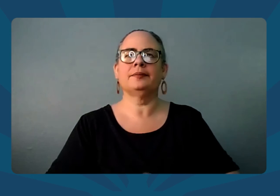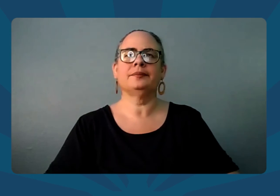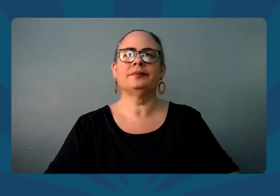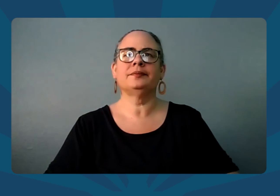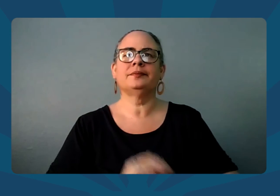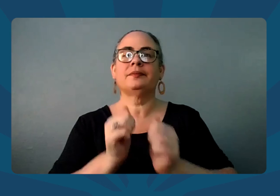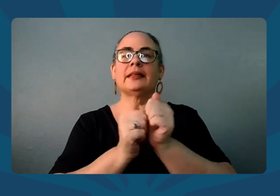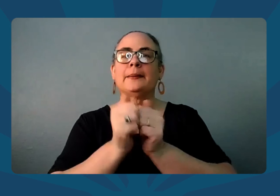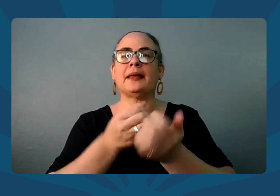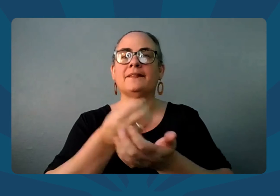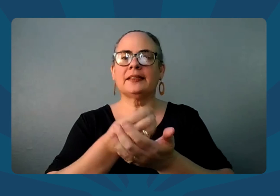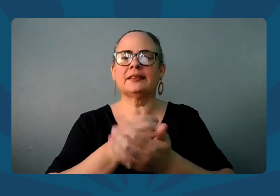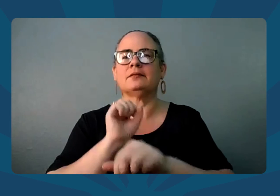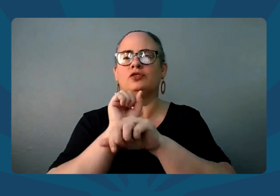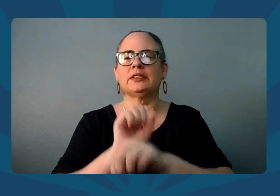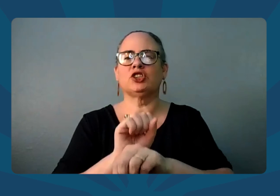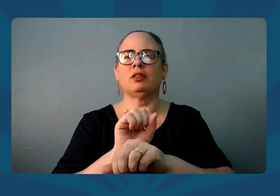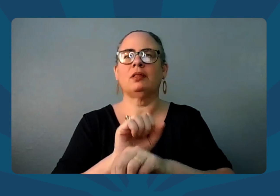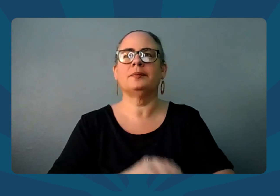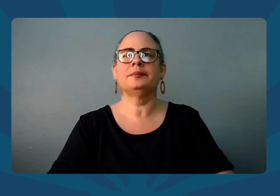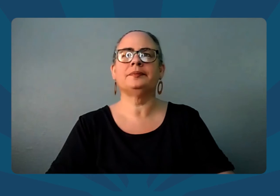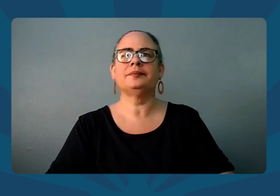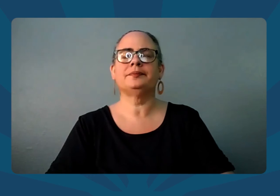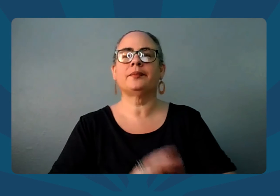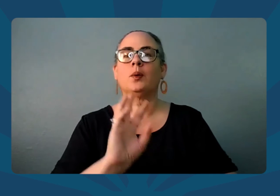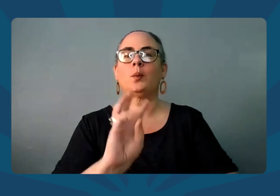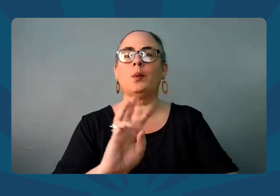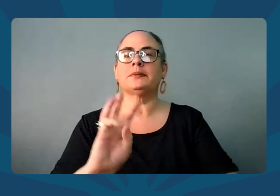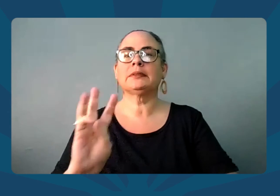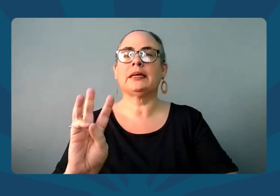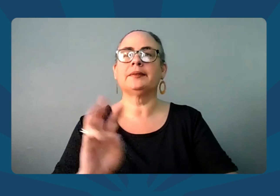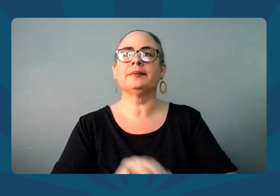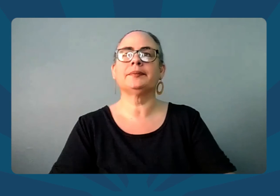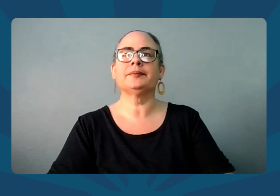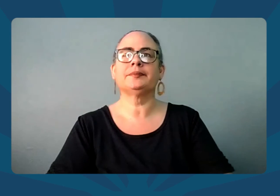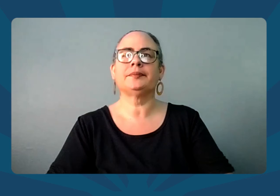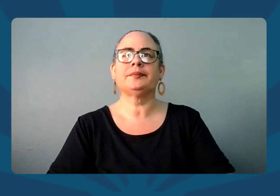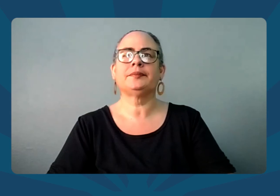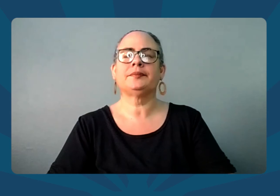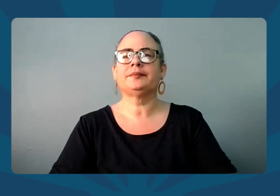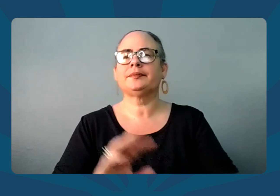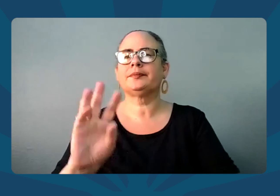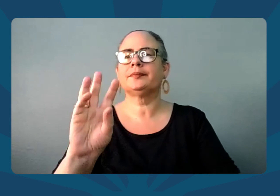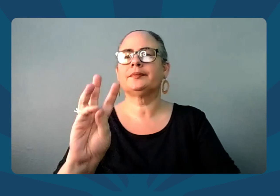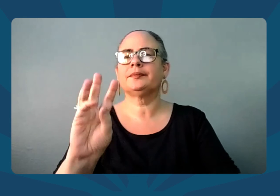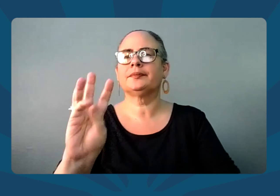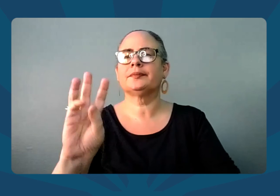Party, Democratic. Campaign funding, traditional. Website,